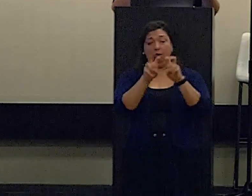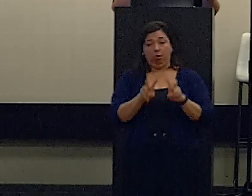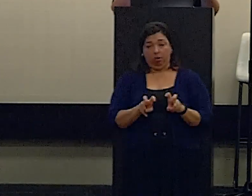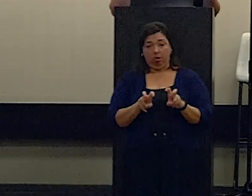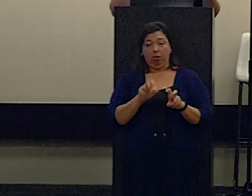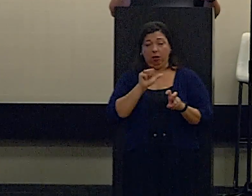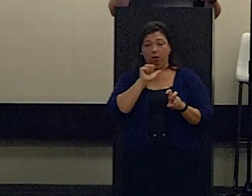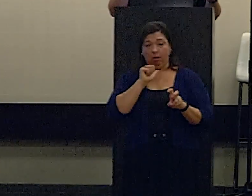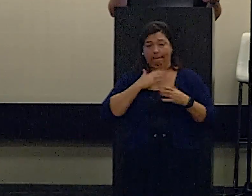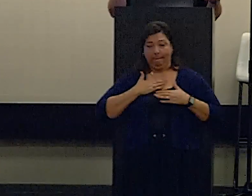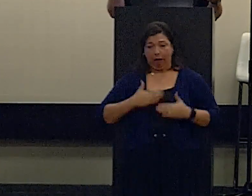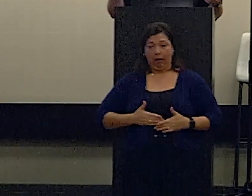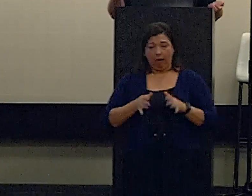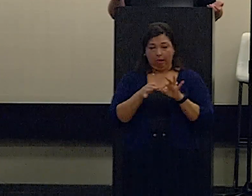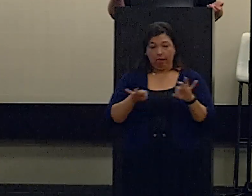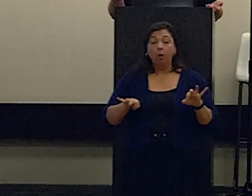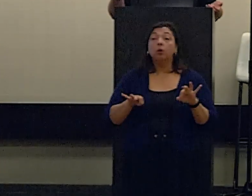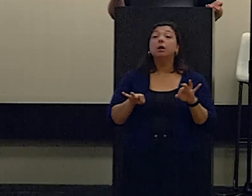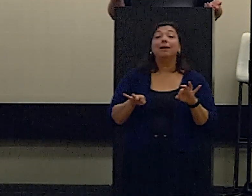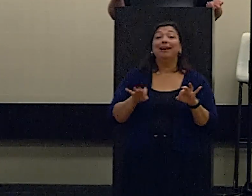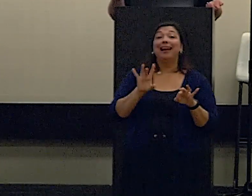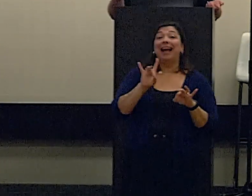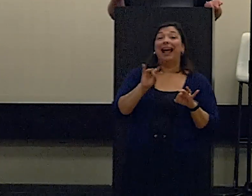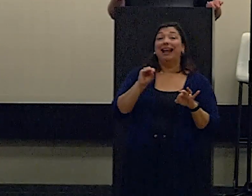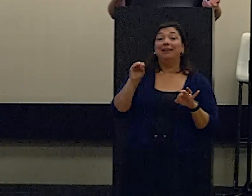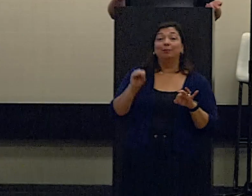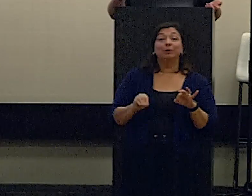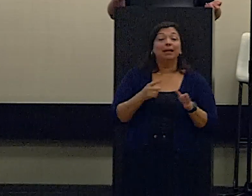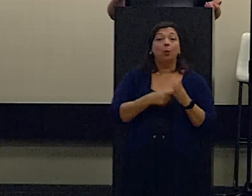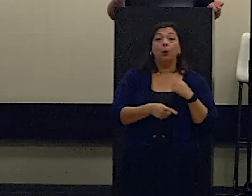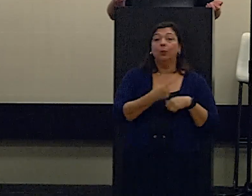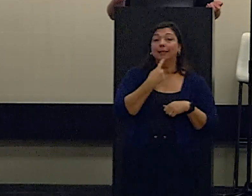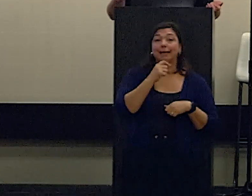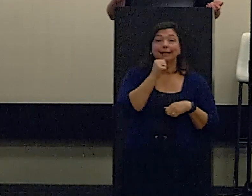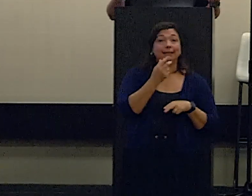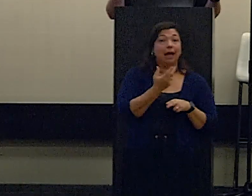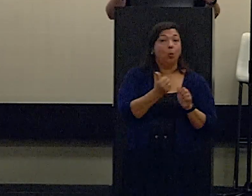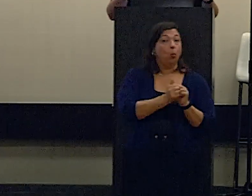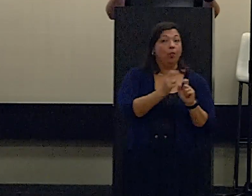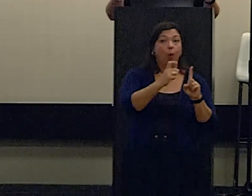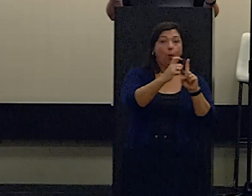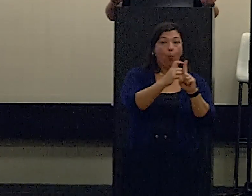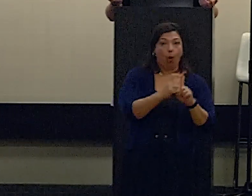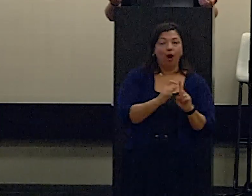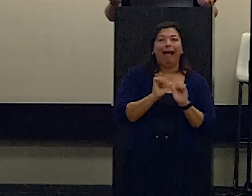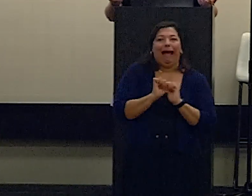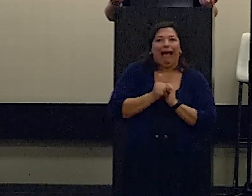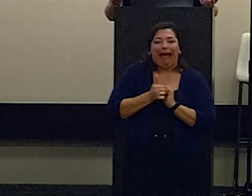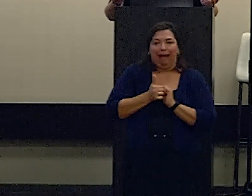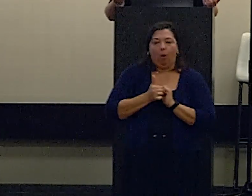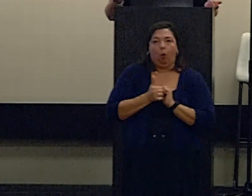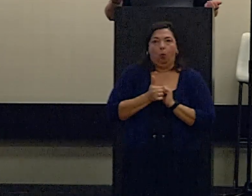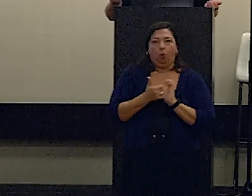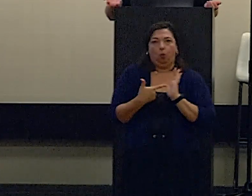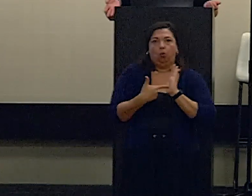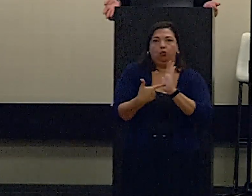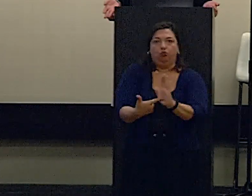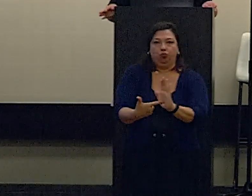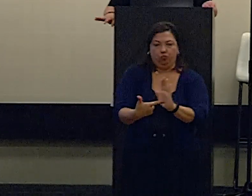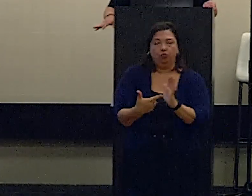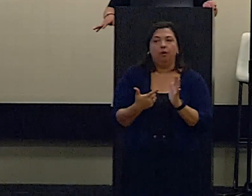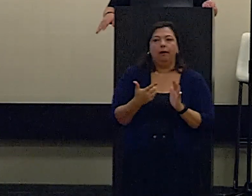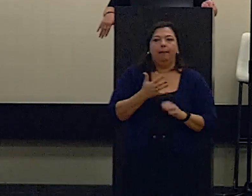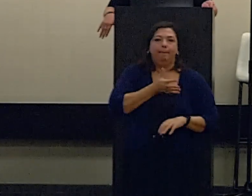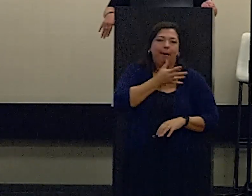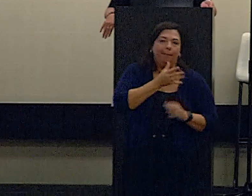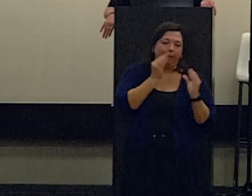note, 80% of what we say is not in the words that we use. It's how we say it. Right? My mom started teaching me that